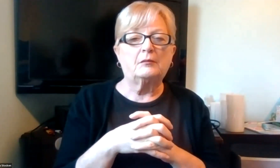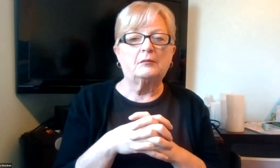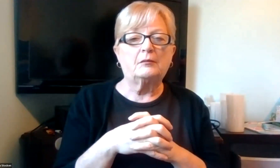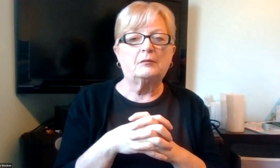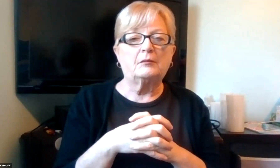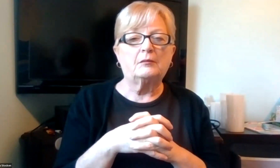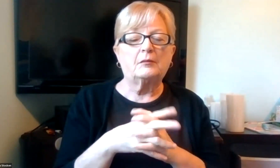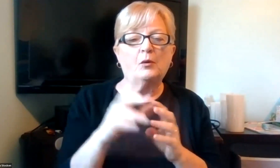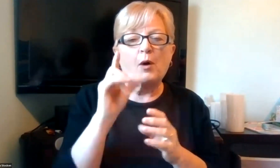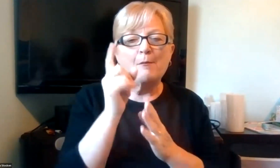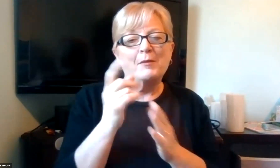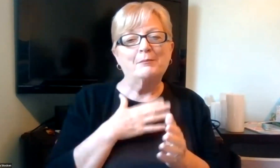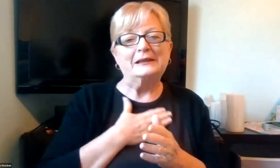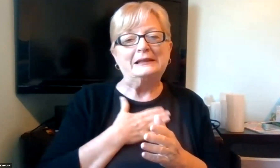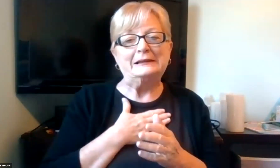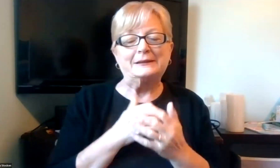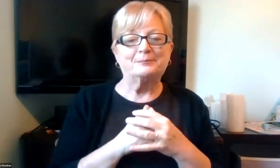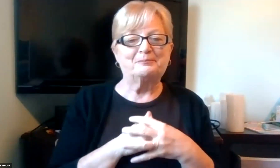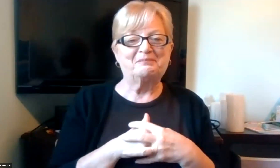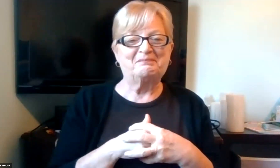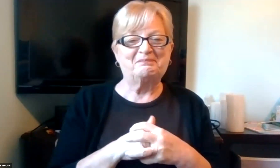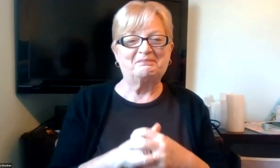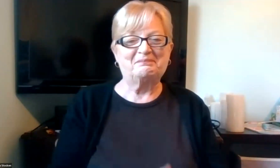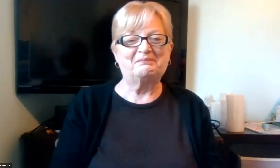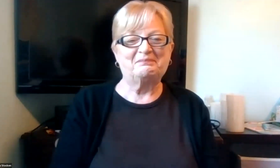So 1 moment, please.